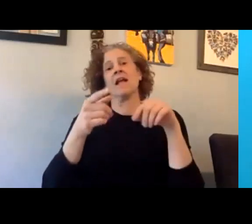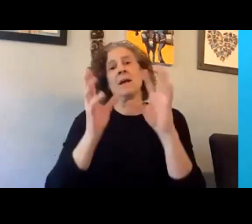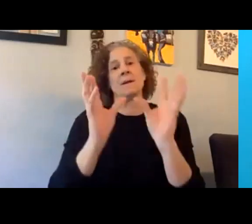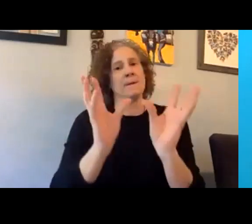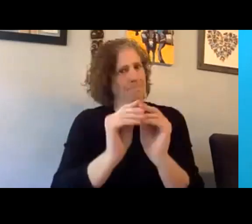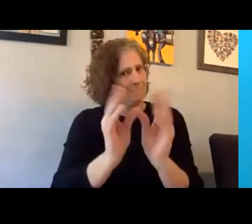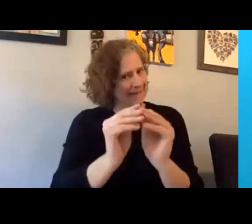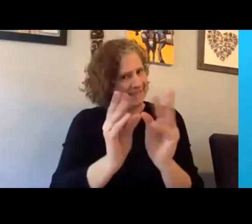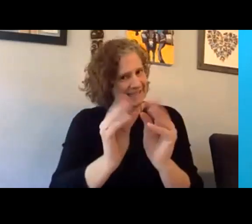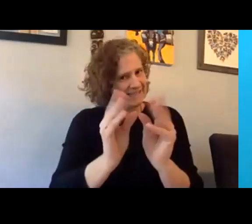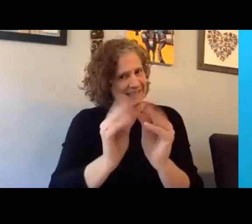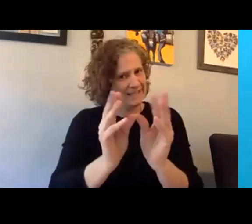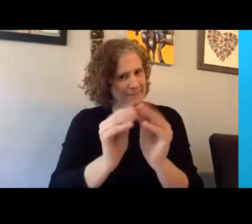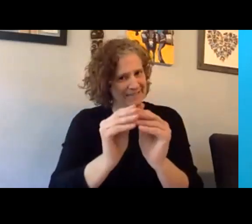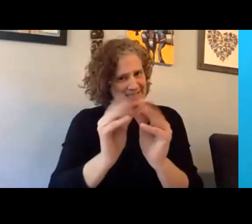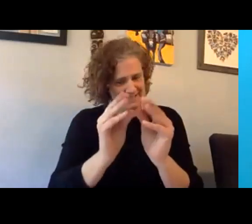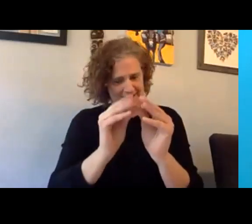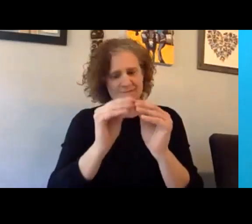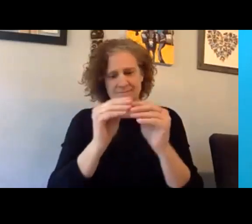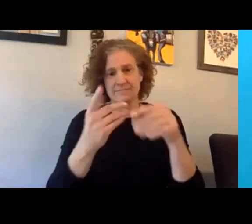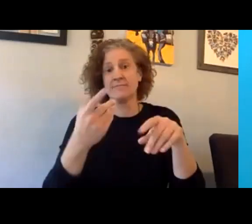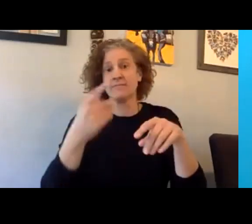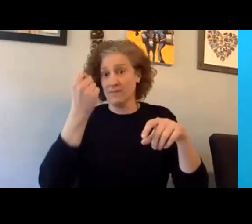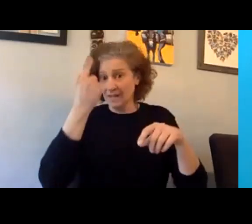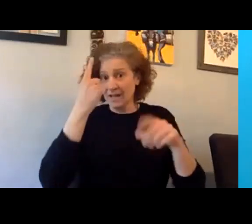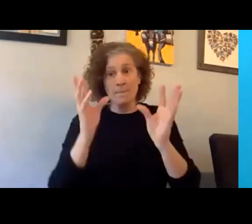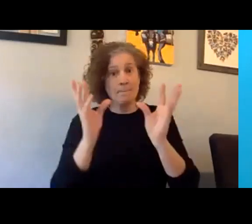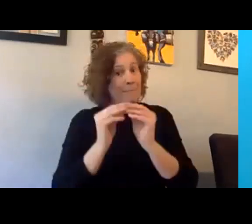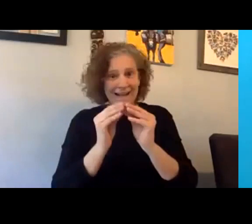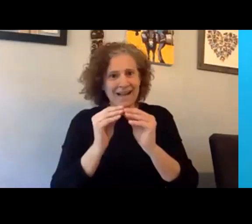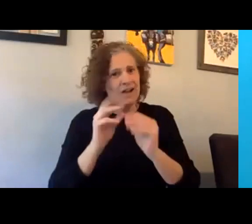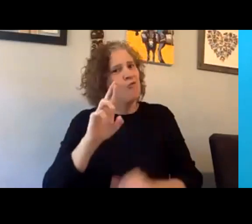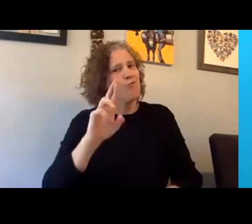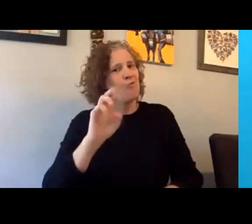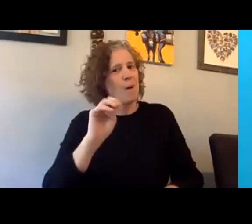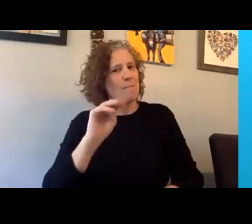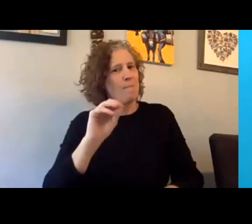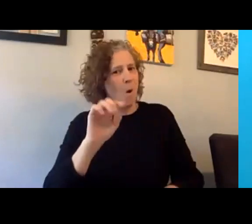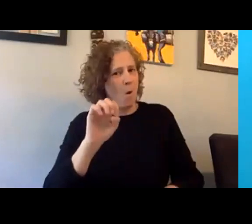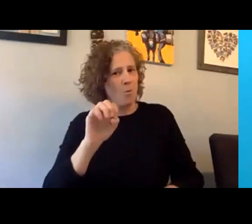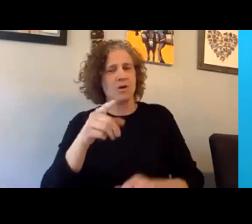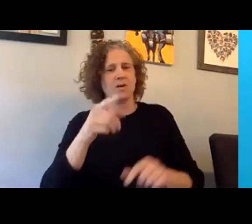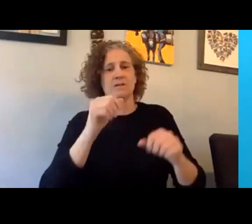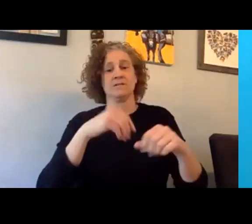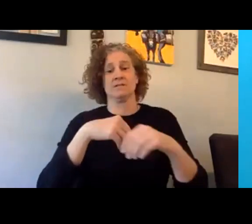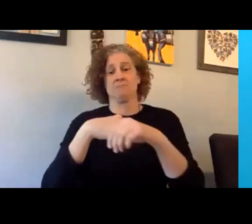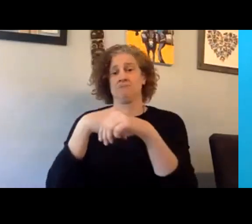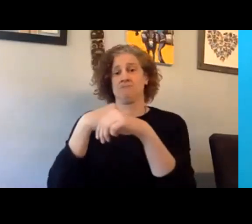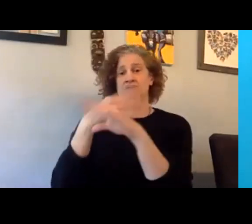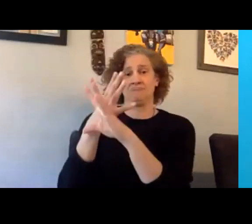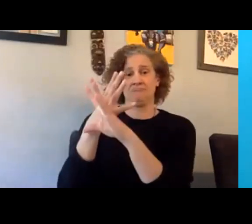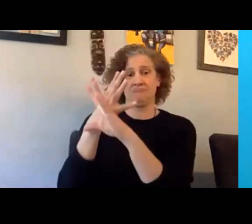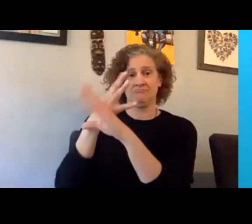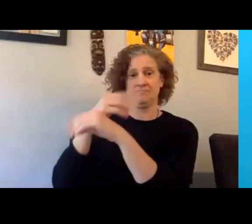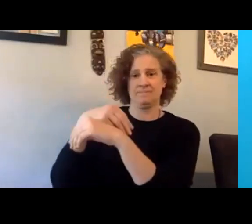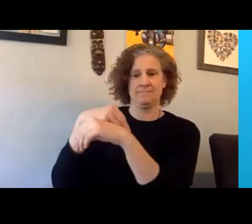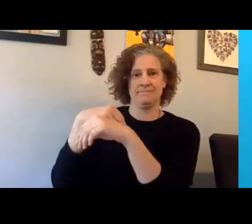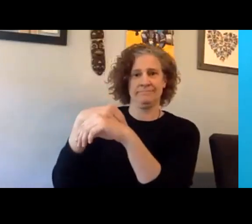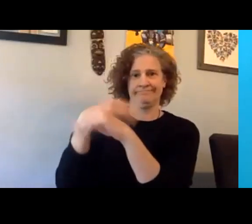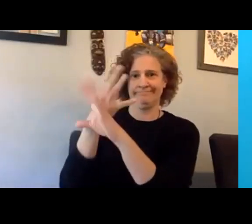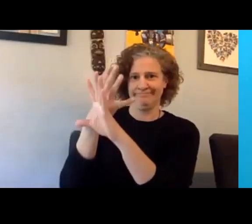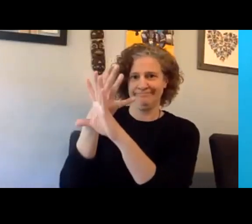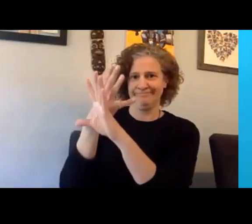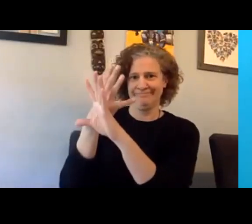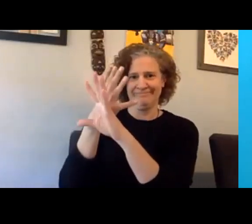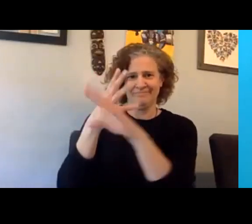Okay, exercise, yep, okay. Okay, meetings, we have lots of meetings. Now these meetings are remote also. They